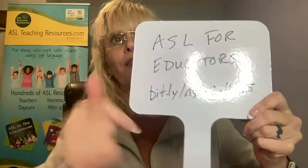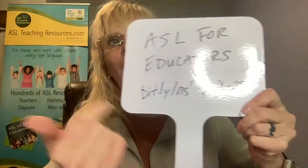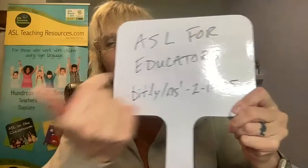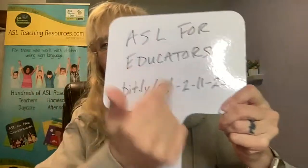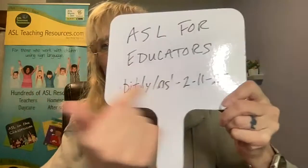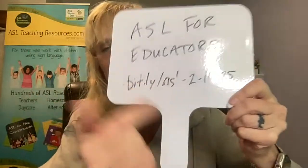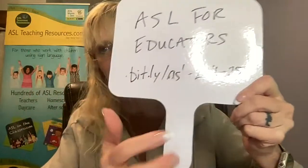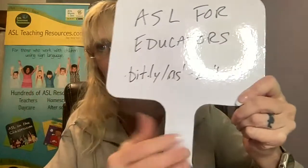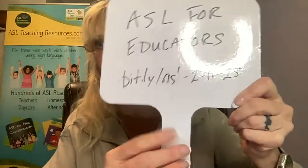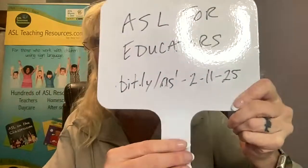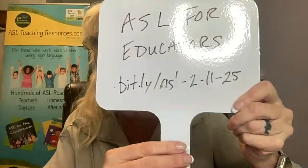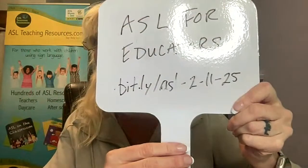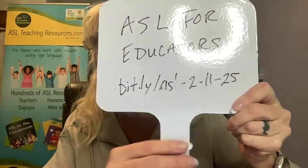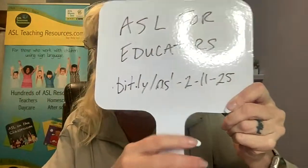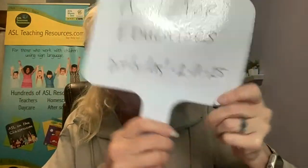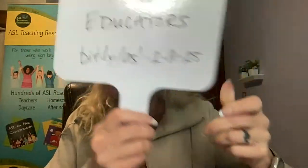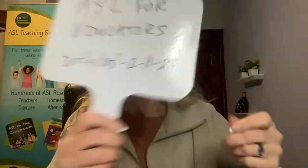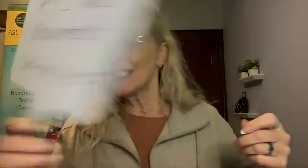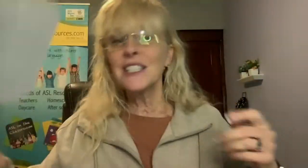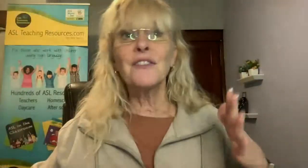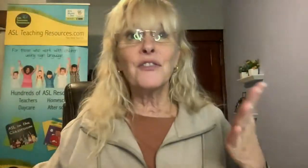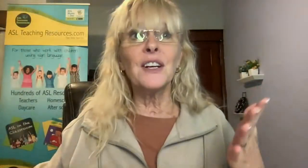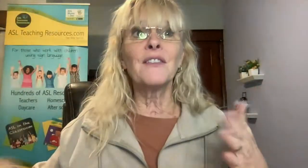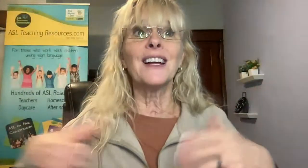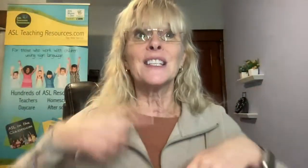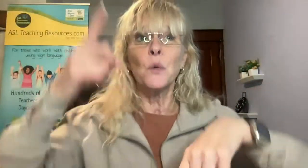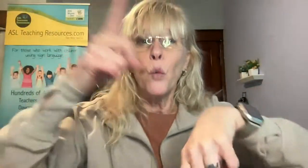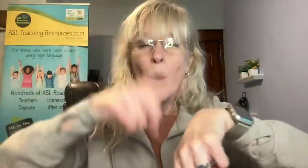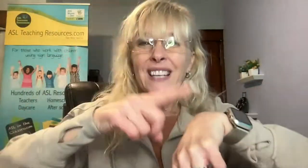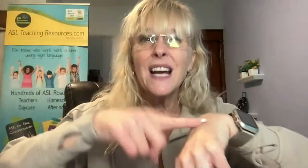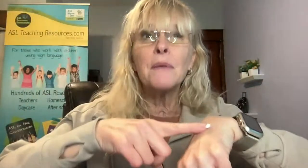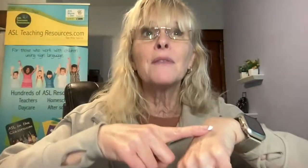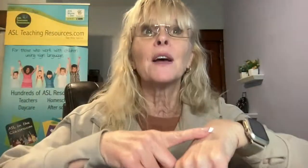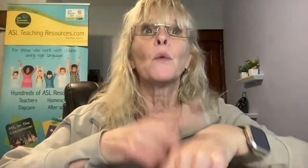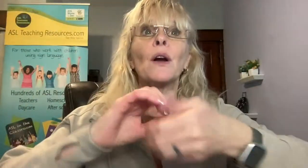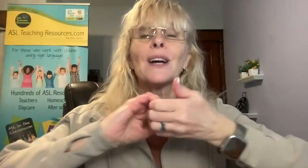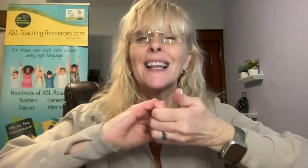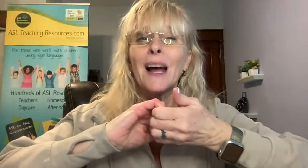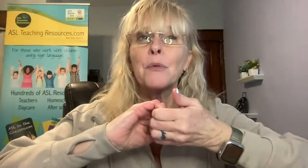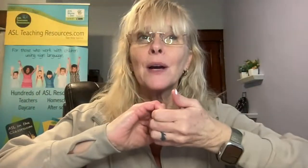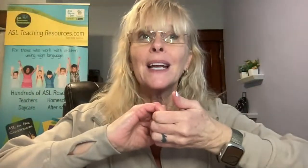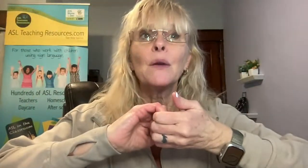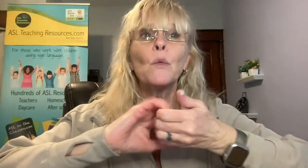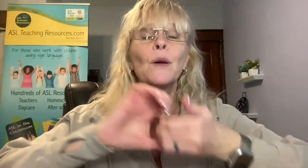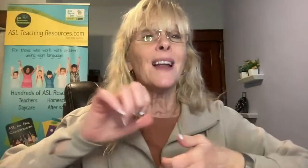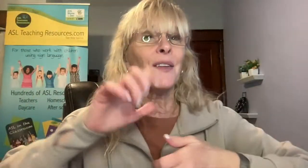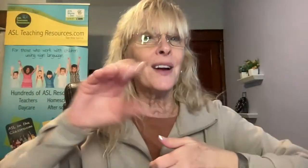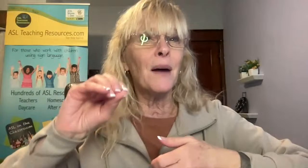bit.ly/ASL-2-11-25. Sign up, okay? This is a free event. It's a one-time event. We are collaborating with another